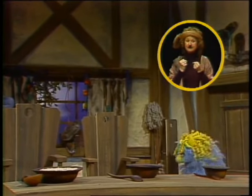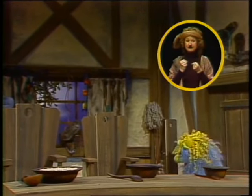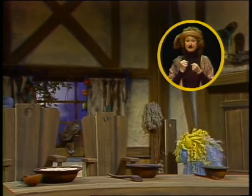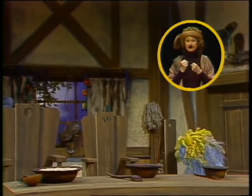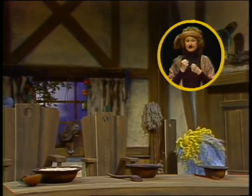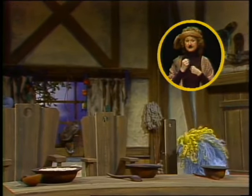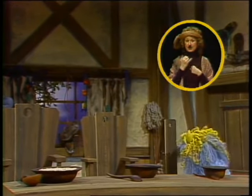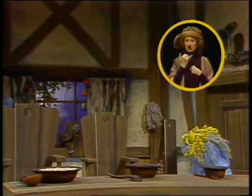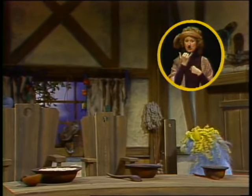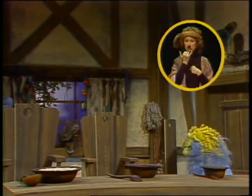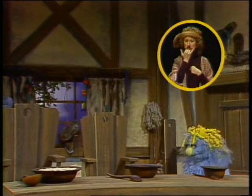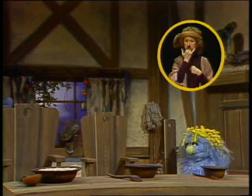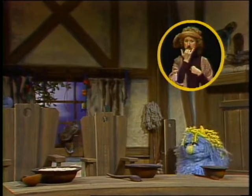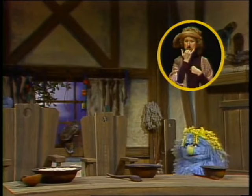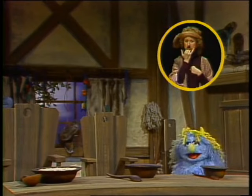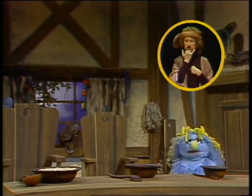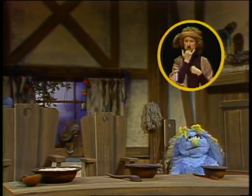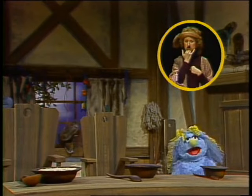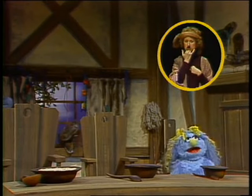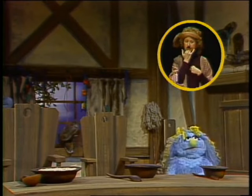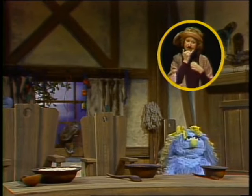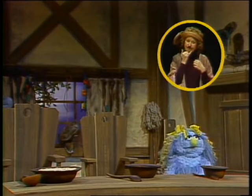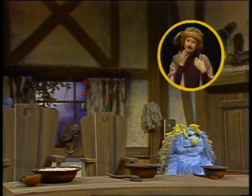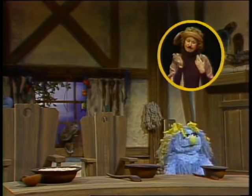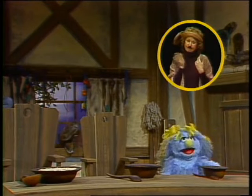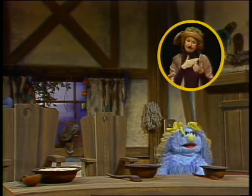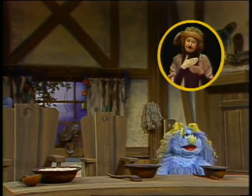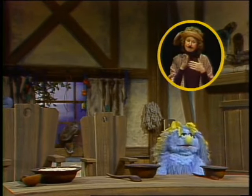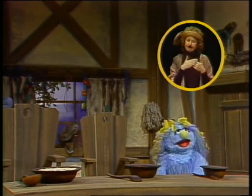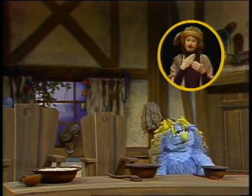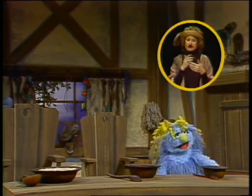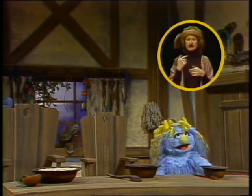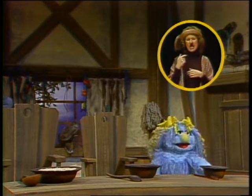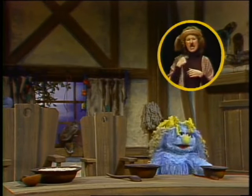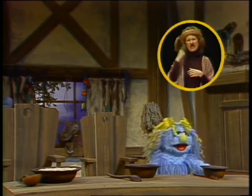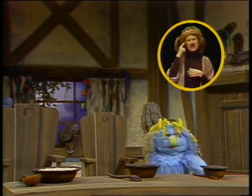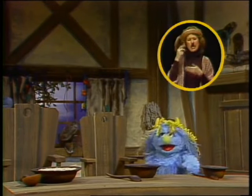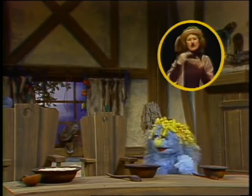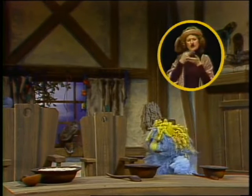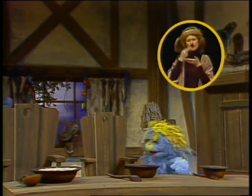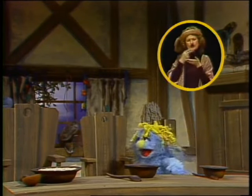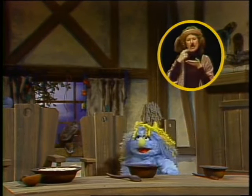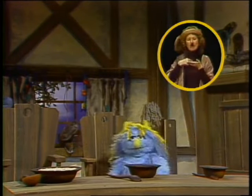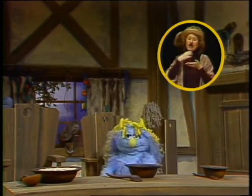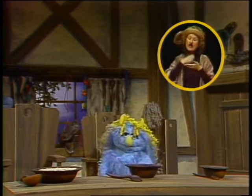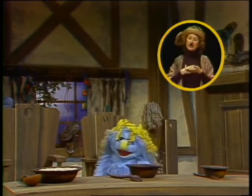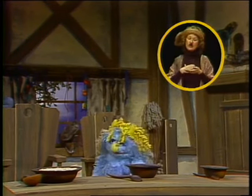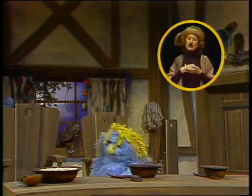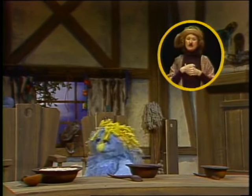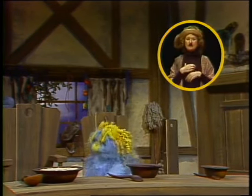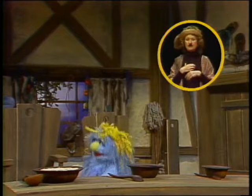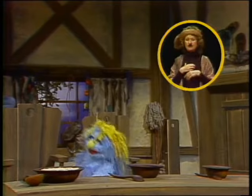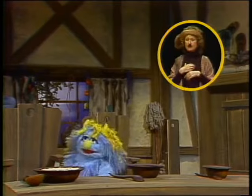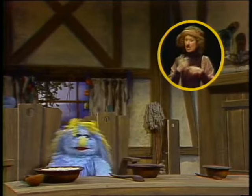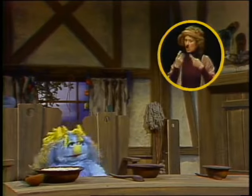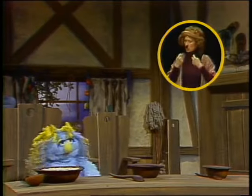Oh, I broke it. Oh, well. I think I'll have some porridge over here. This looks good. Ooh. So she tried Papa